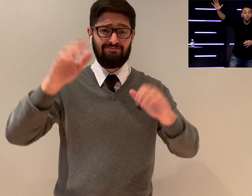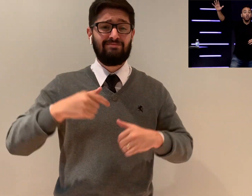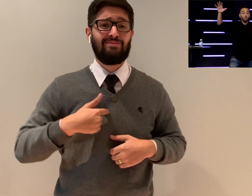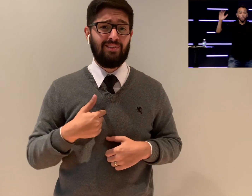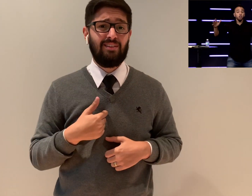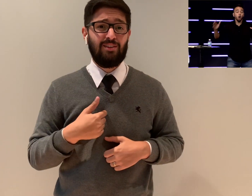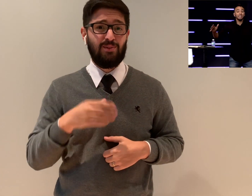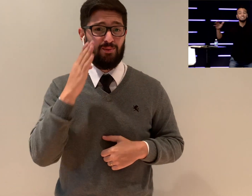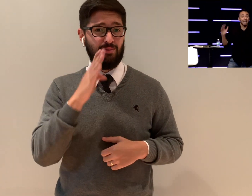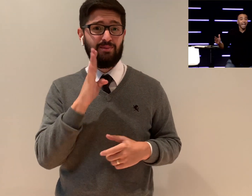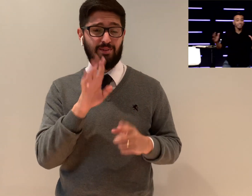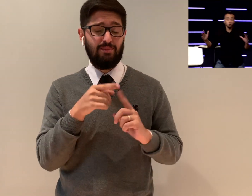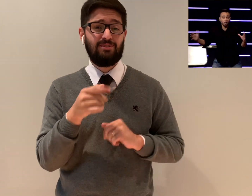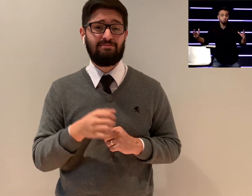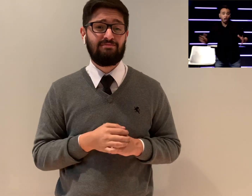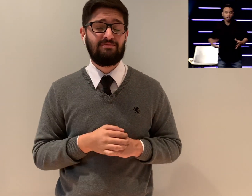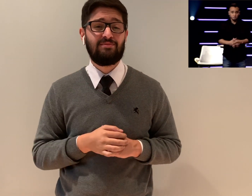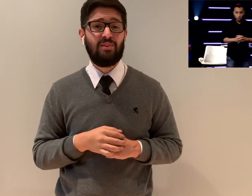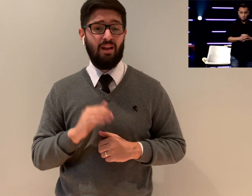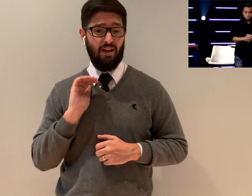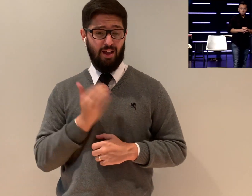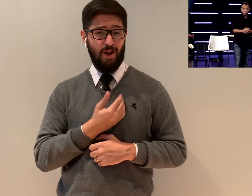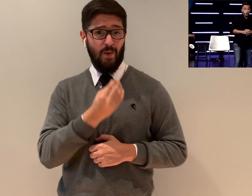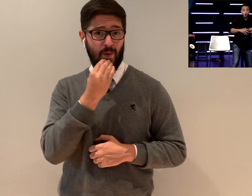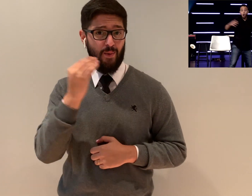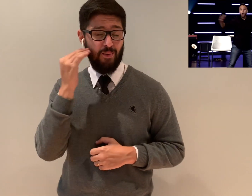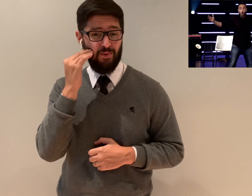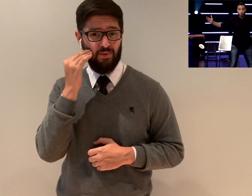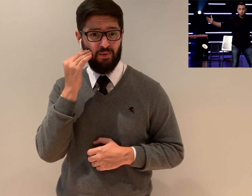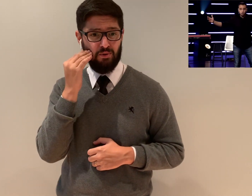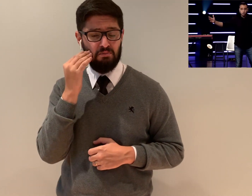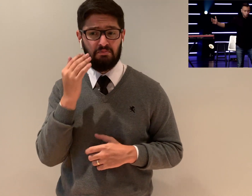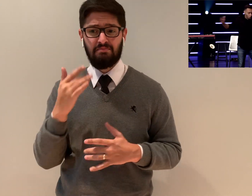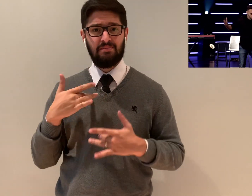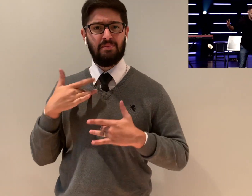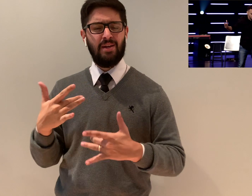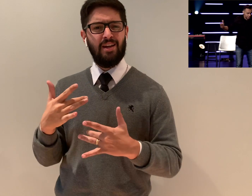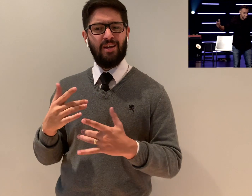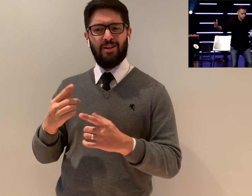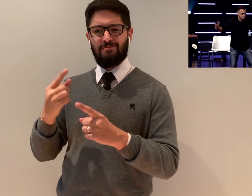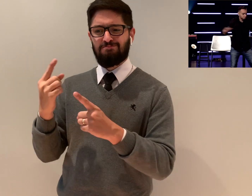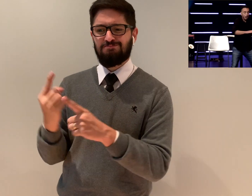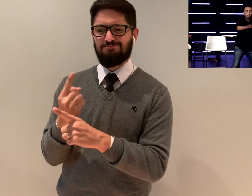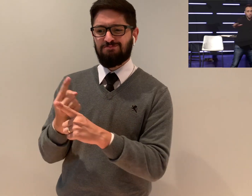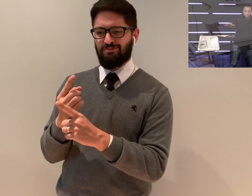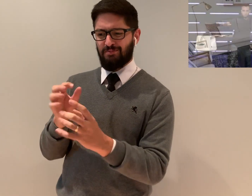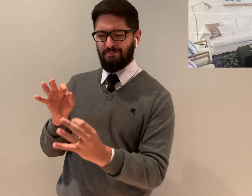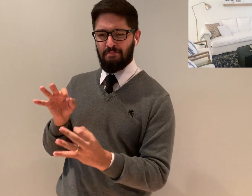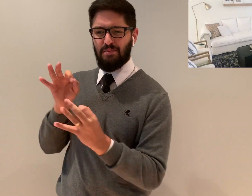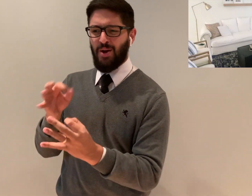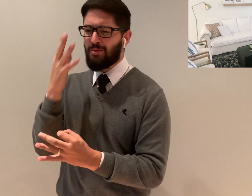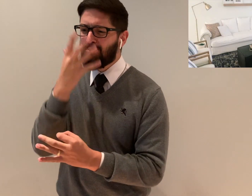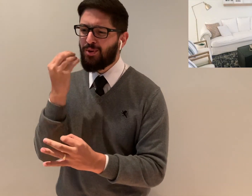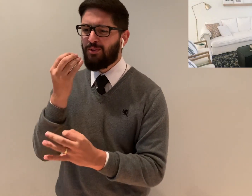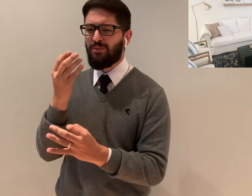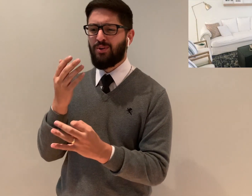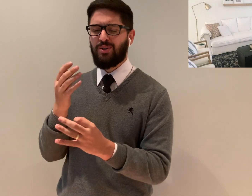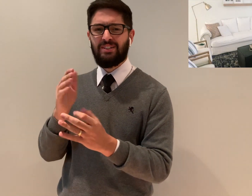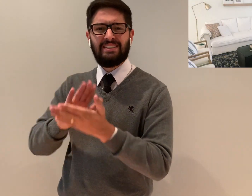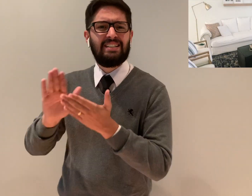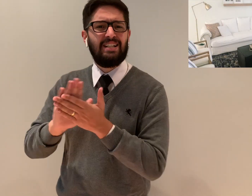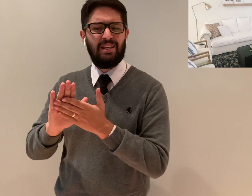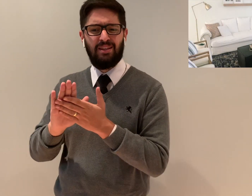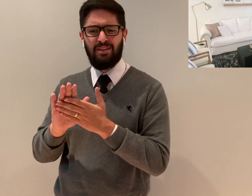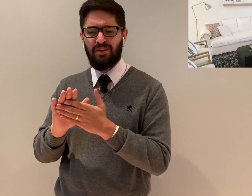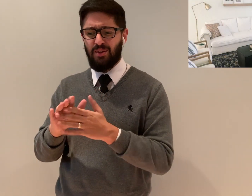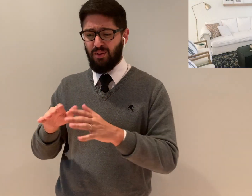hand. You know exactly what I'm talking about. Our home goes from being spotless, beautiful,